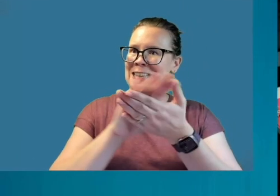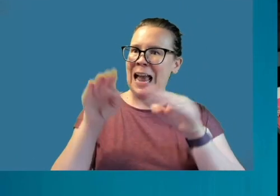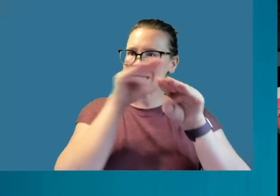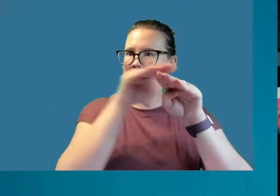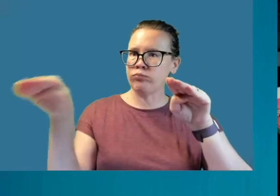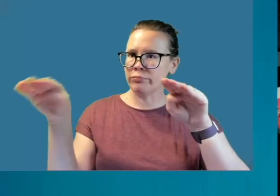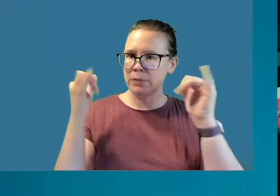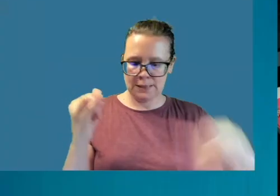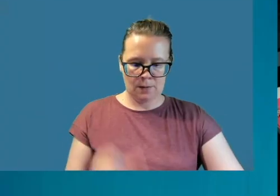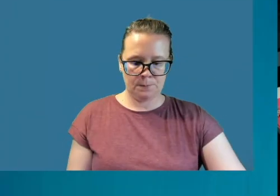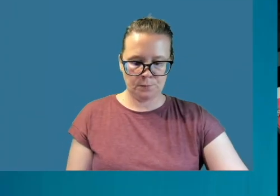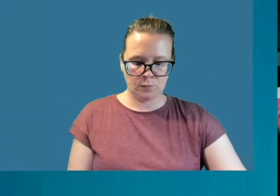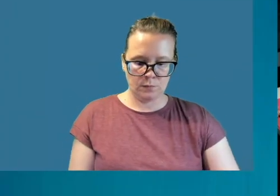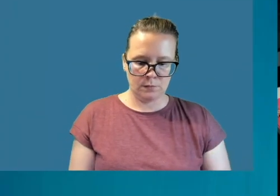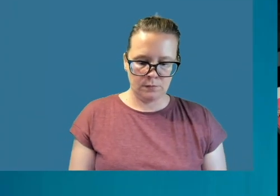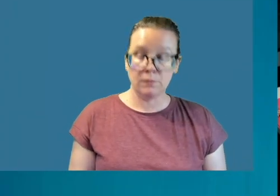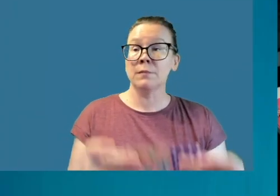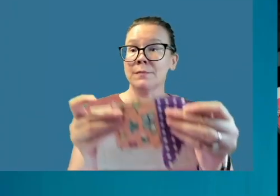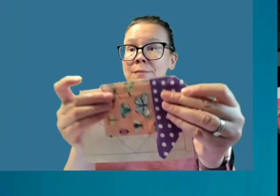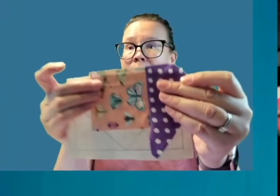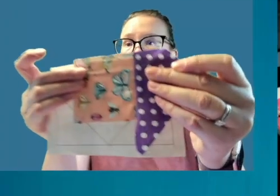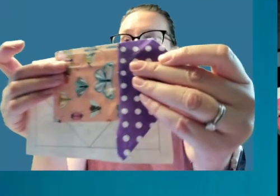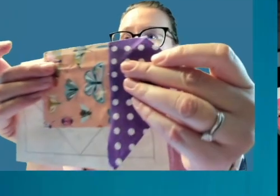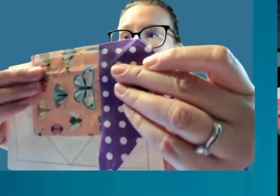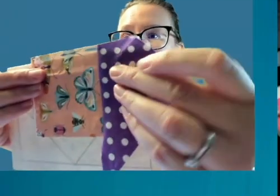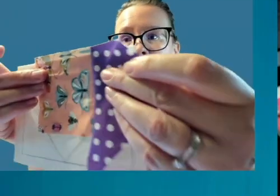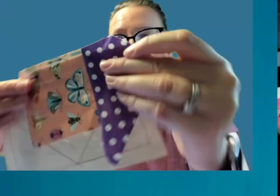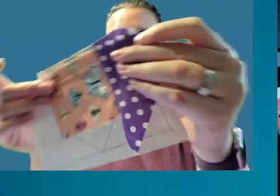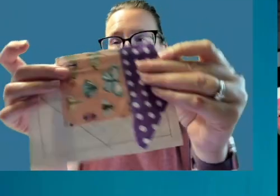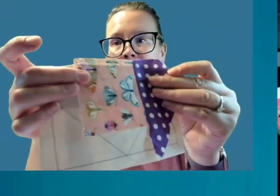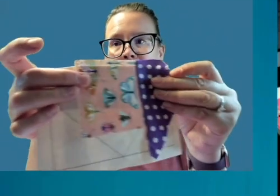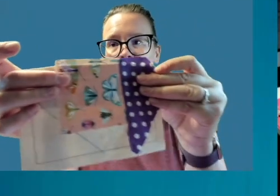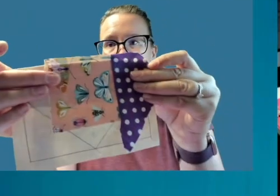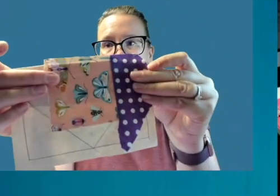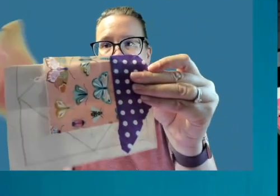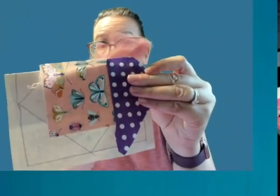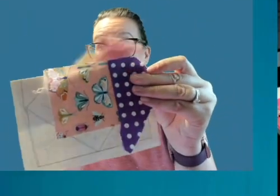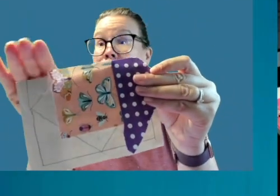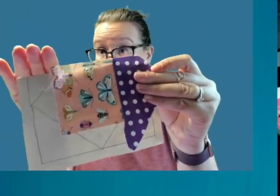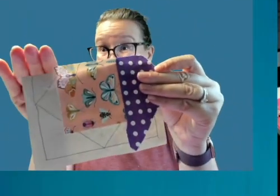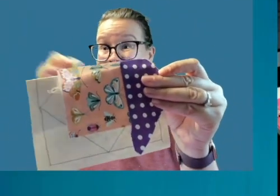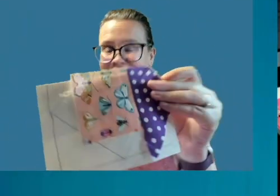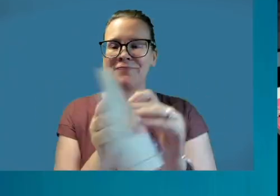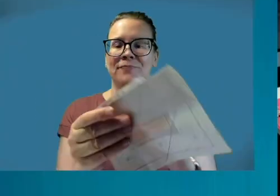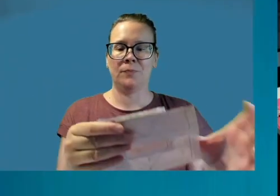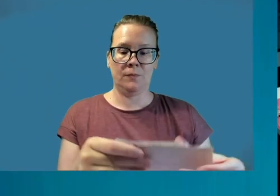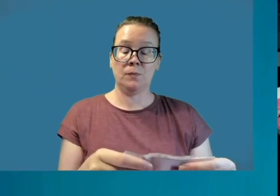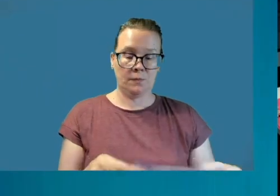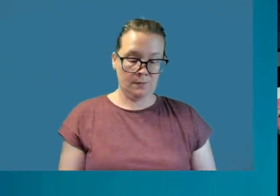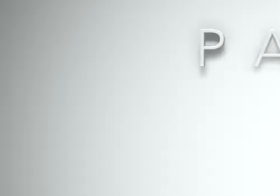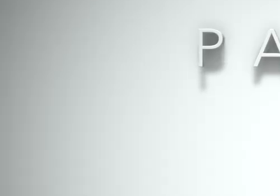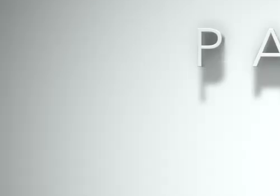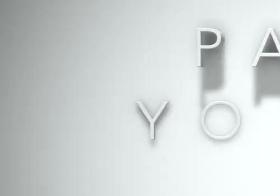So both our piece number 1 and the corner of our piece number 2 has been trimmed, so it's a nice, long, smooth edge along that